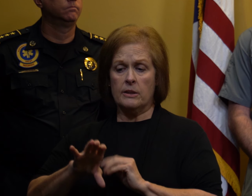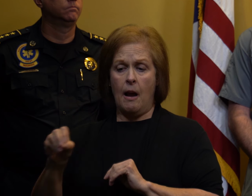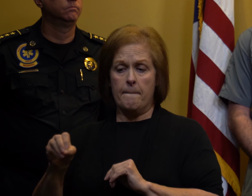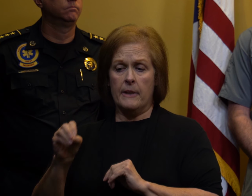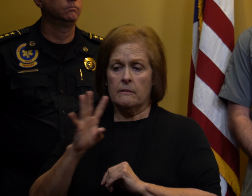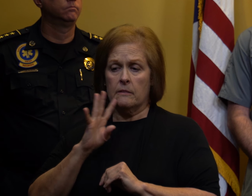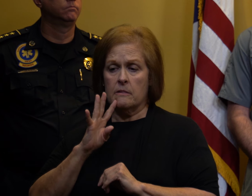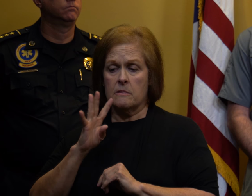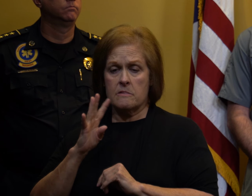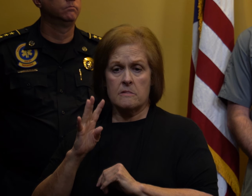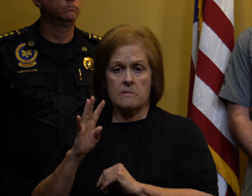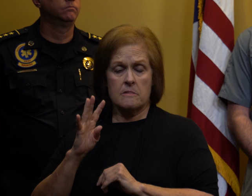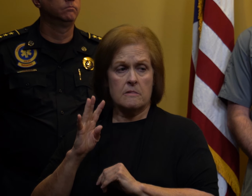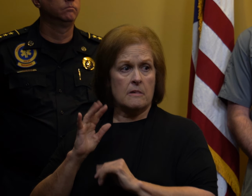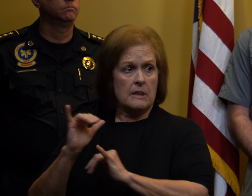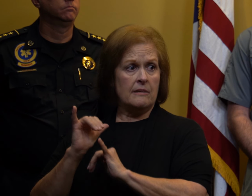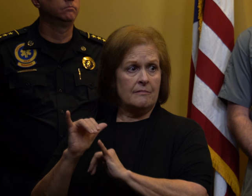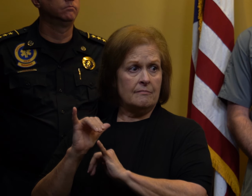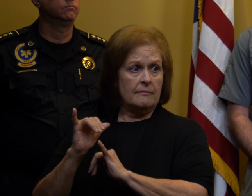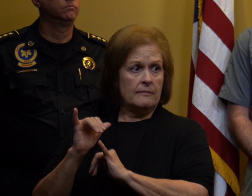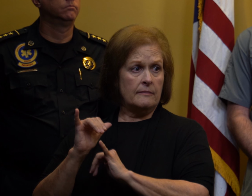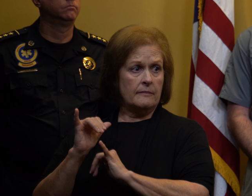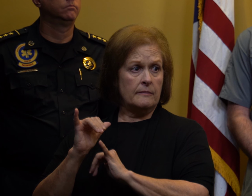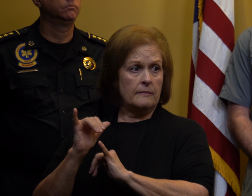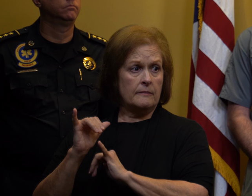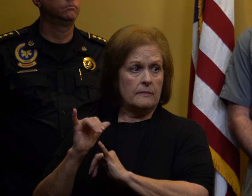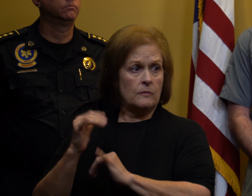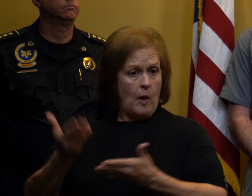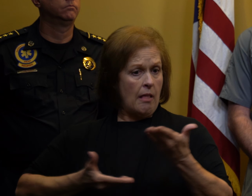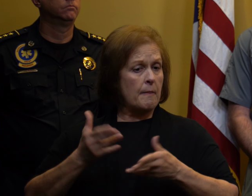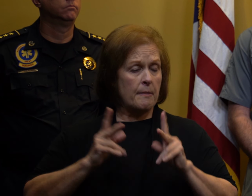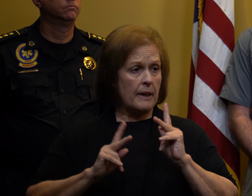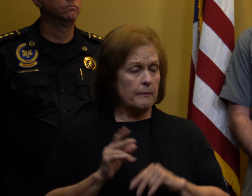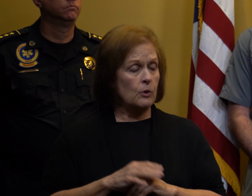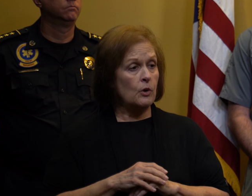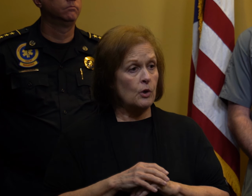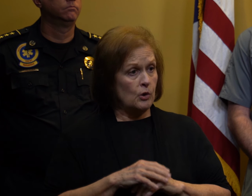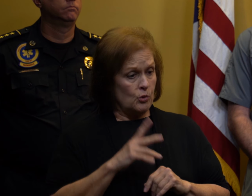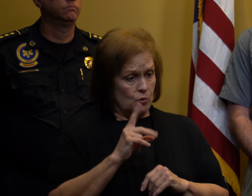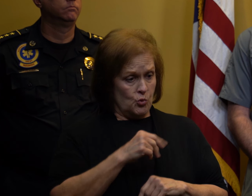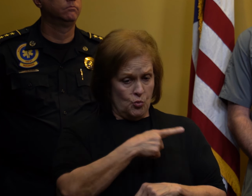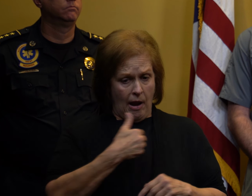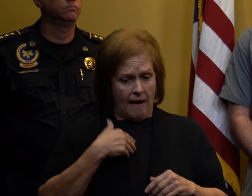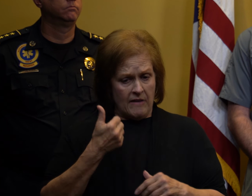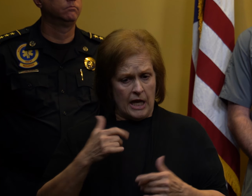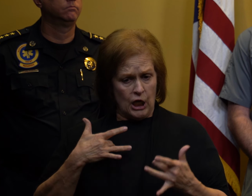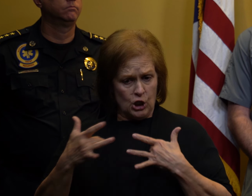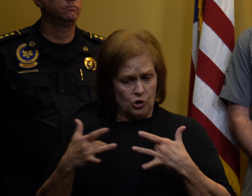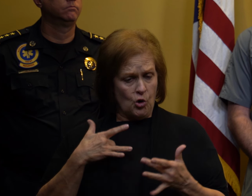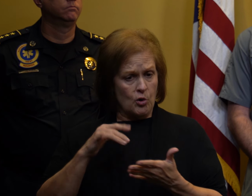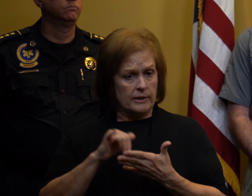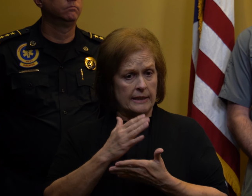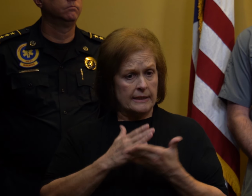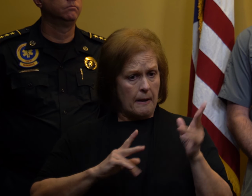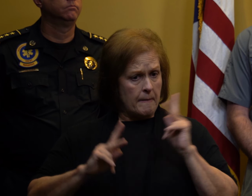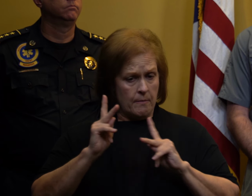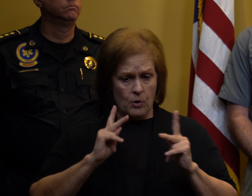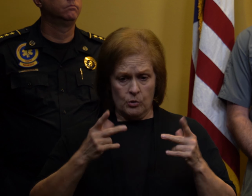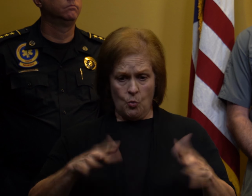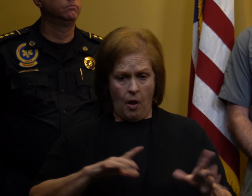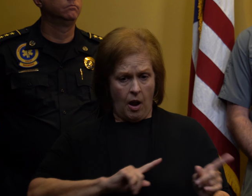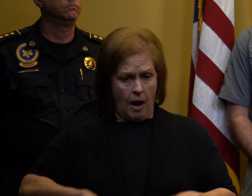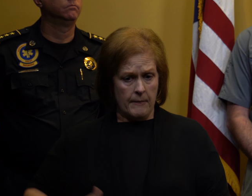statement got national press attention. Do you have any concerns that that would keep some people from coming?